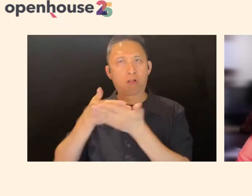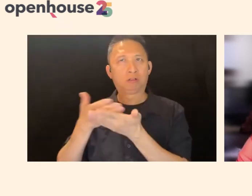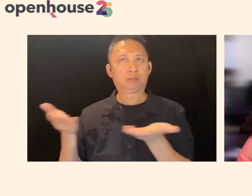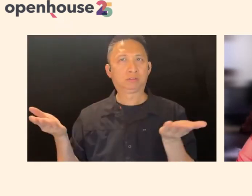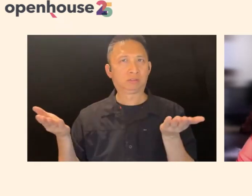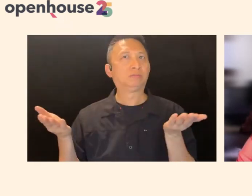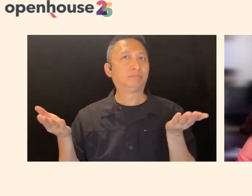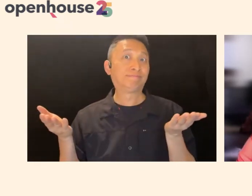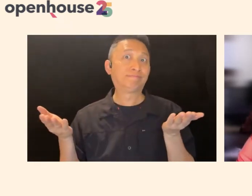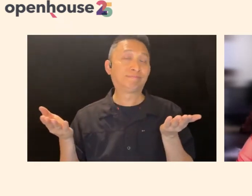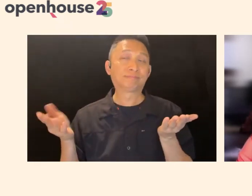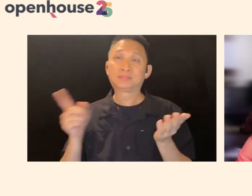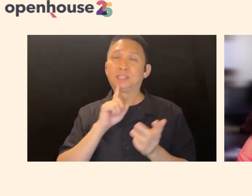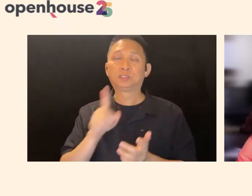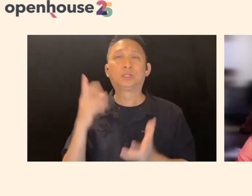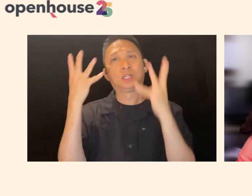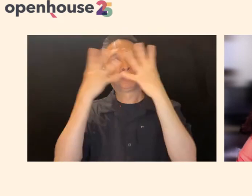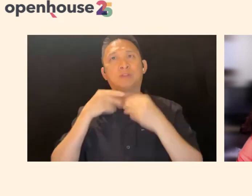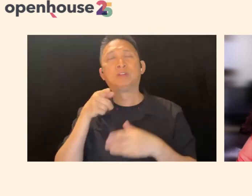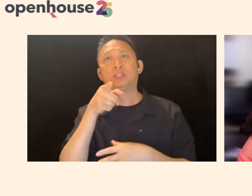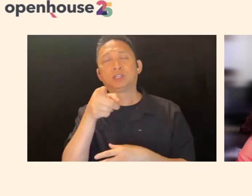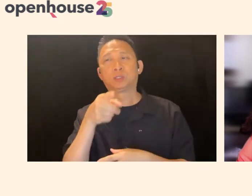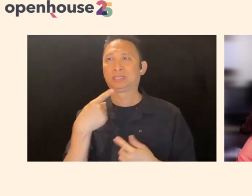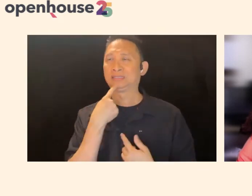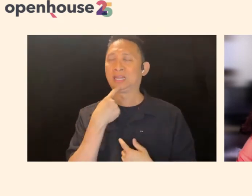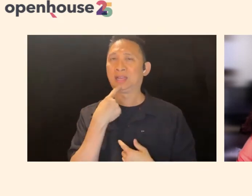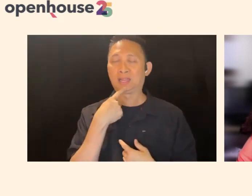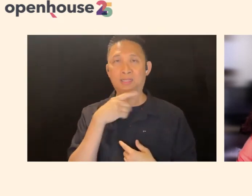really beautiful that you're centering the experiences of